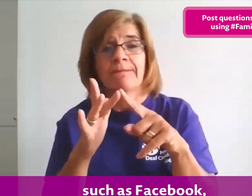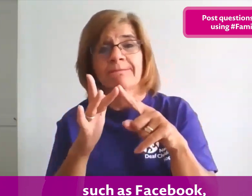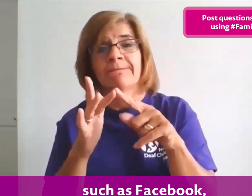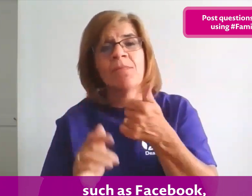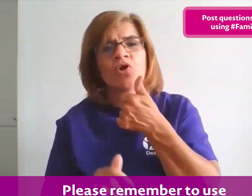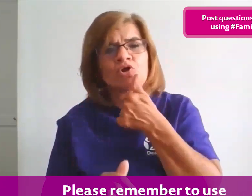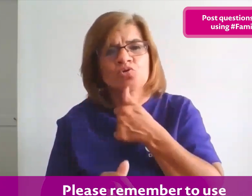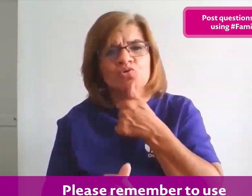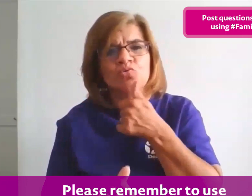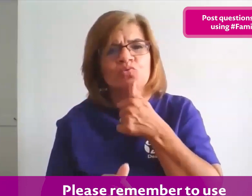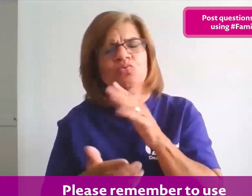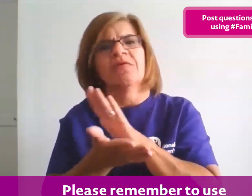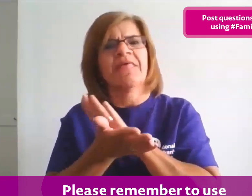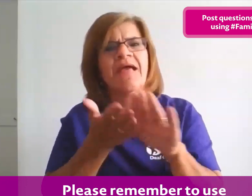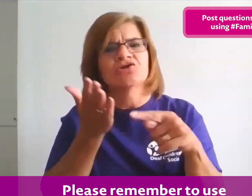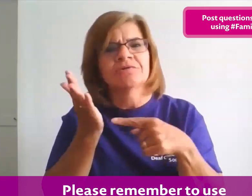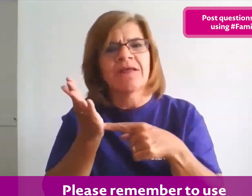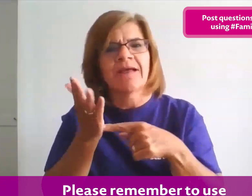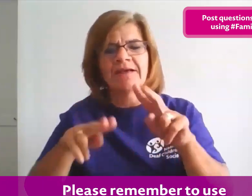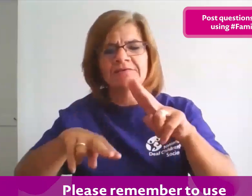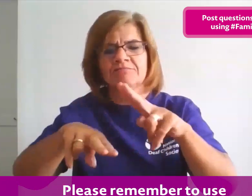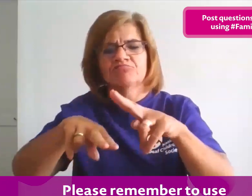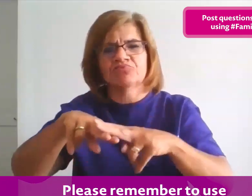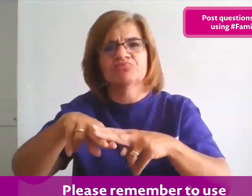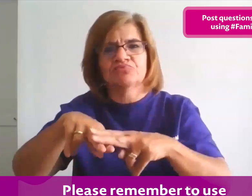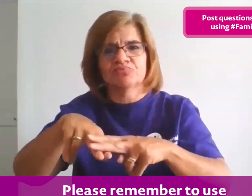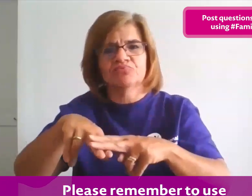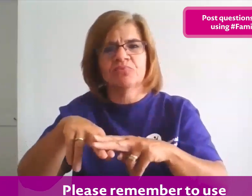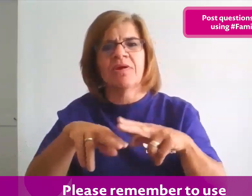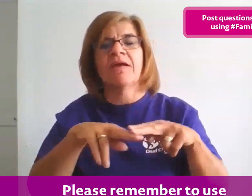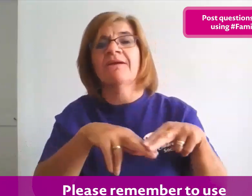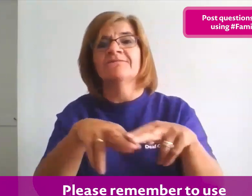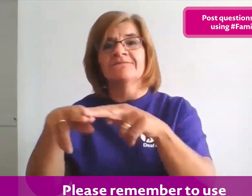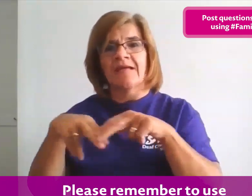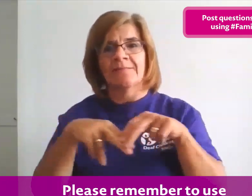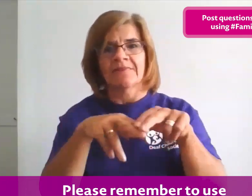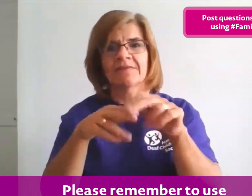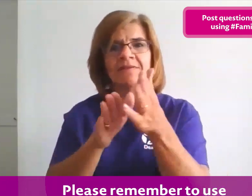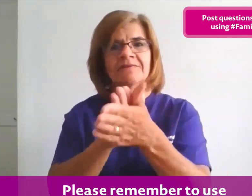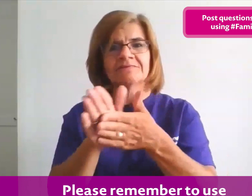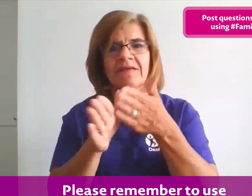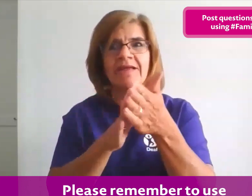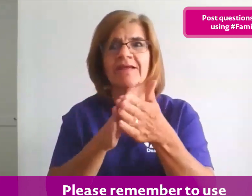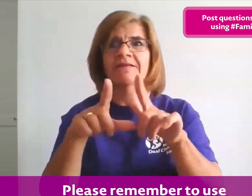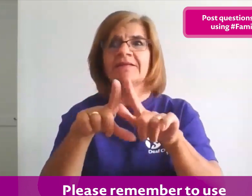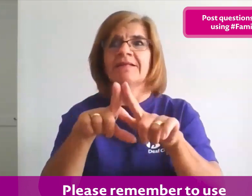Please remember to use the hashtag and the hashtag is Family Sign